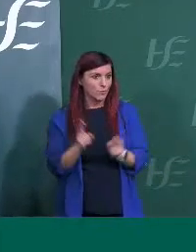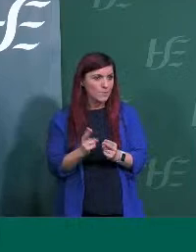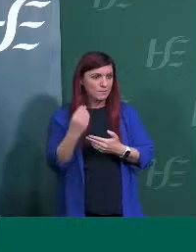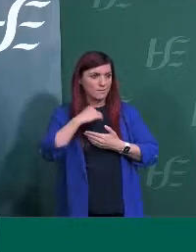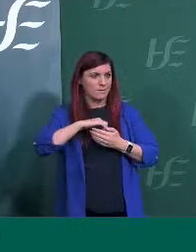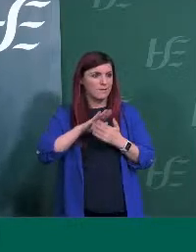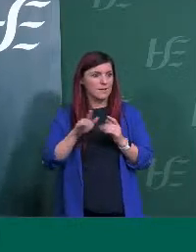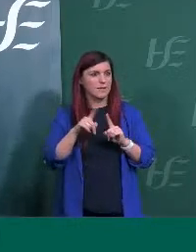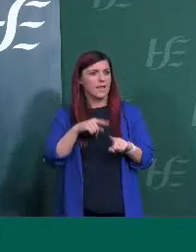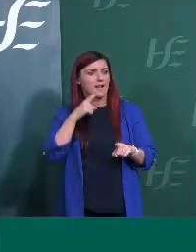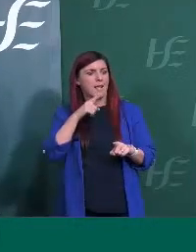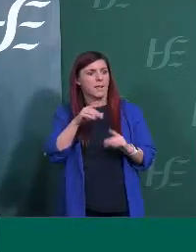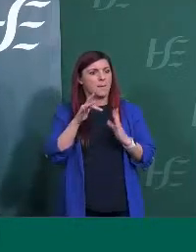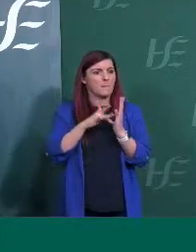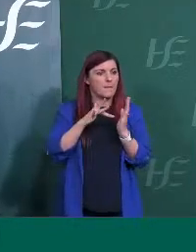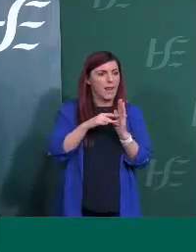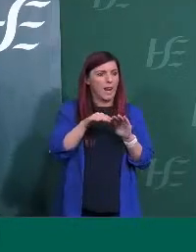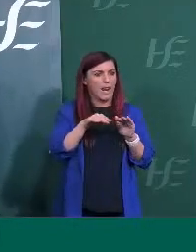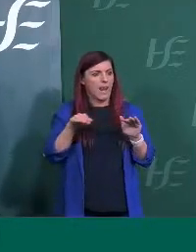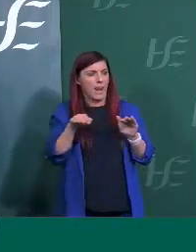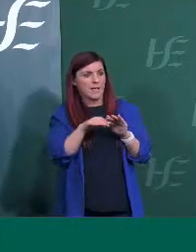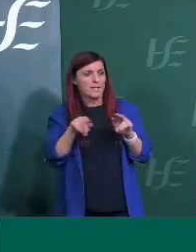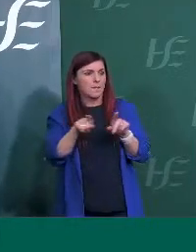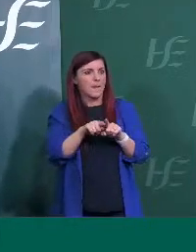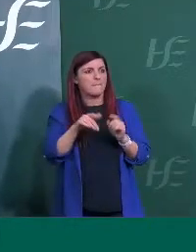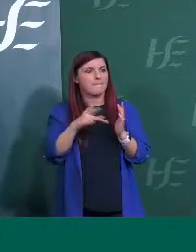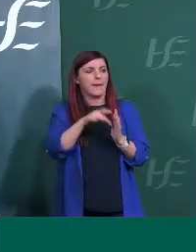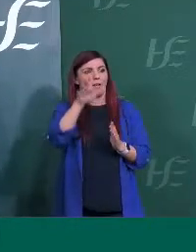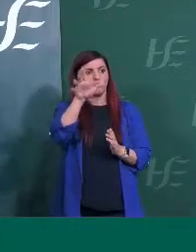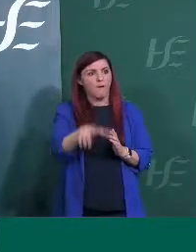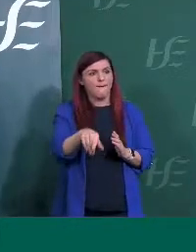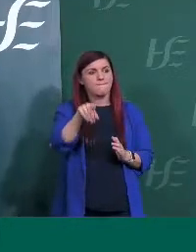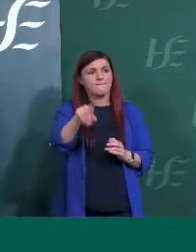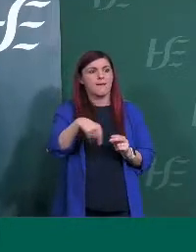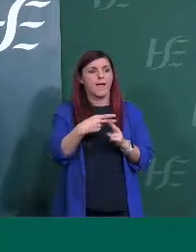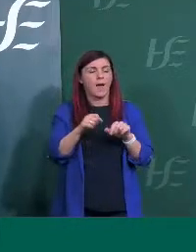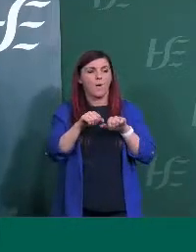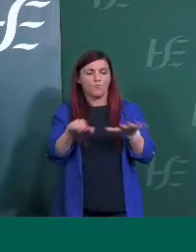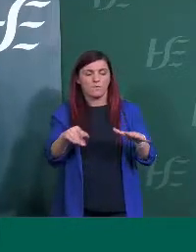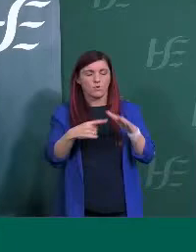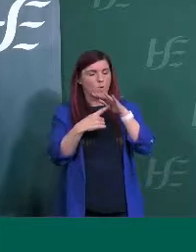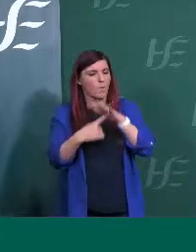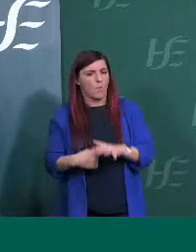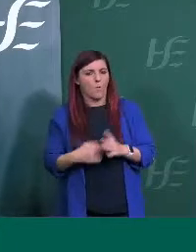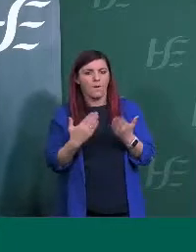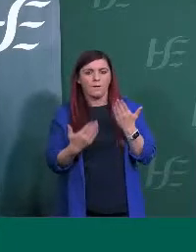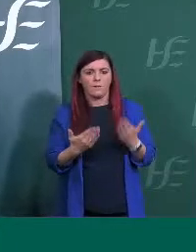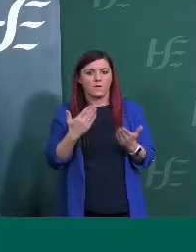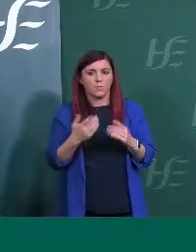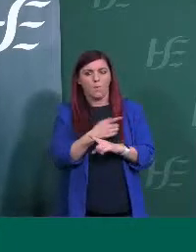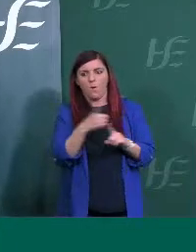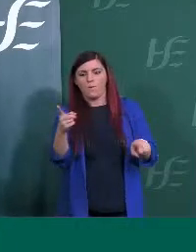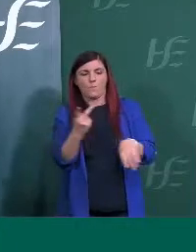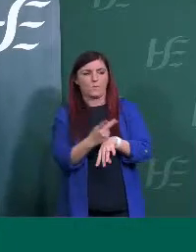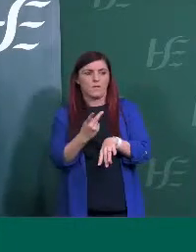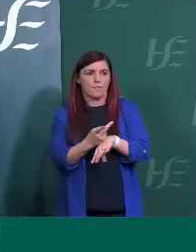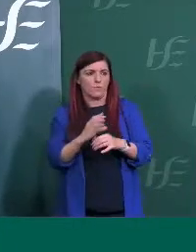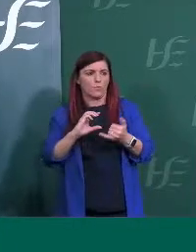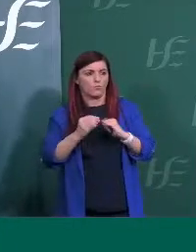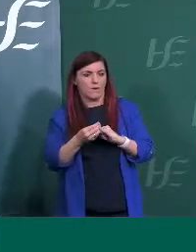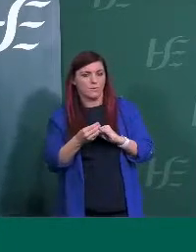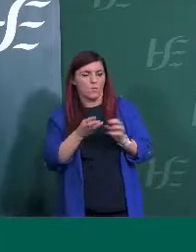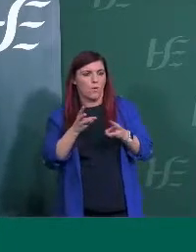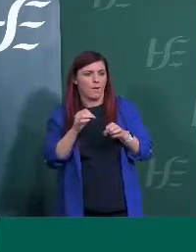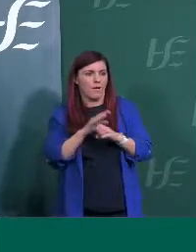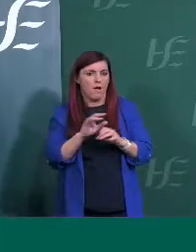middle graph, much lower than they were in January, again, thanks to the work of our staff in all those efforts of infection prevention control and